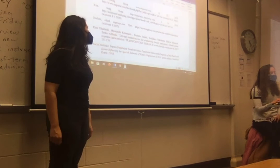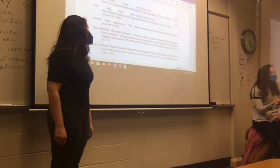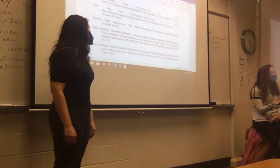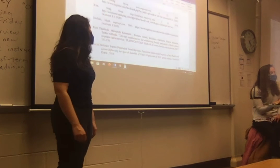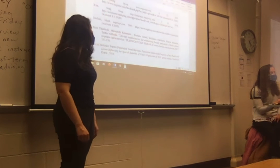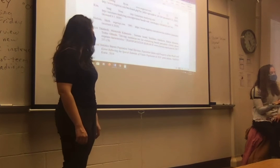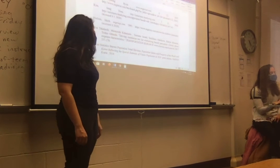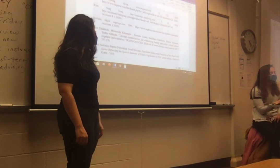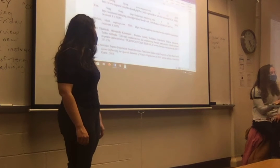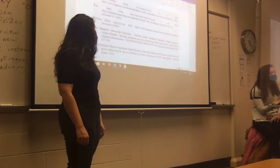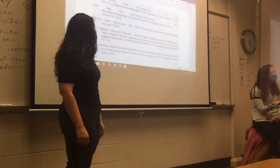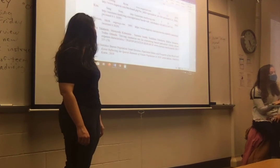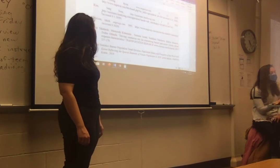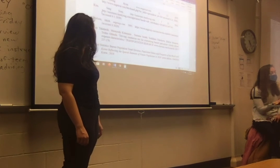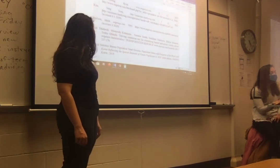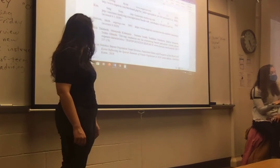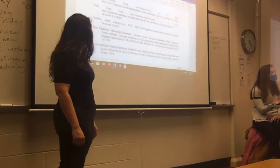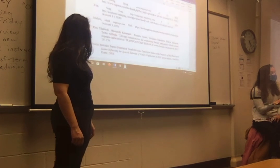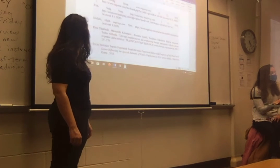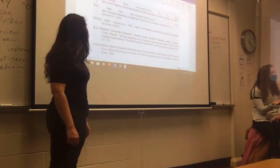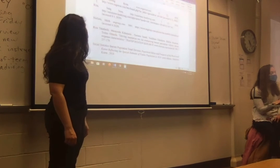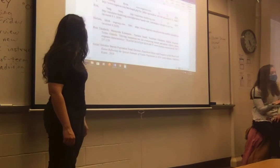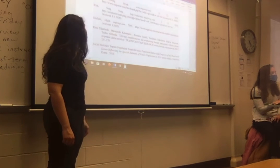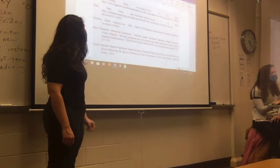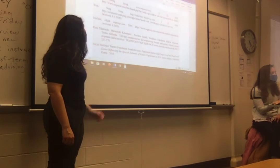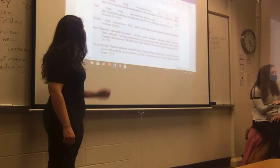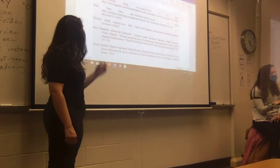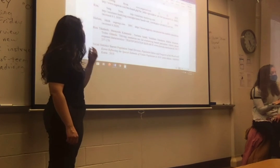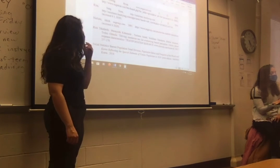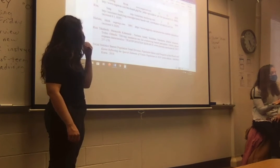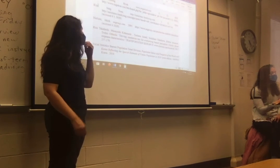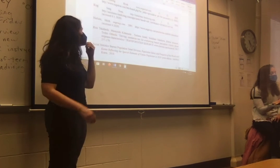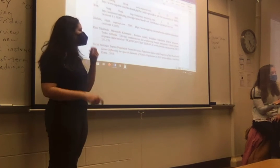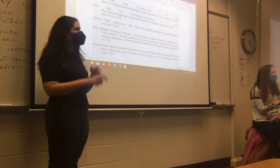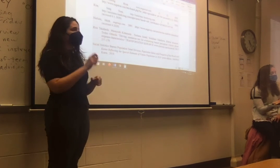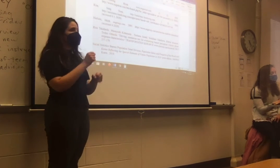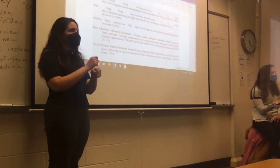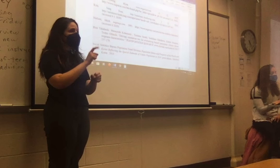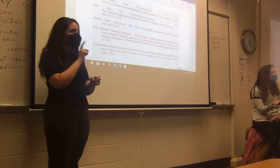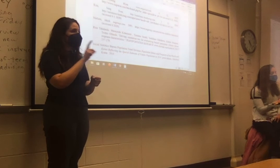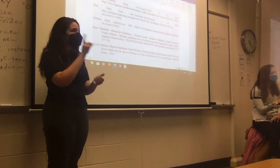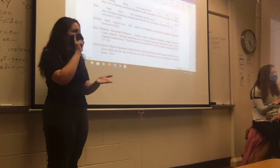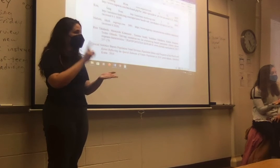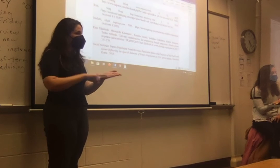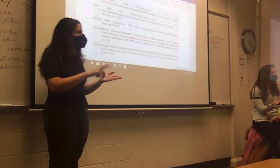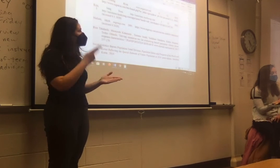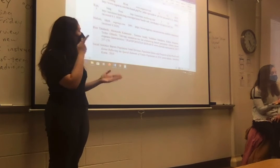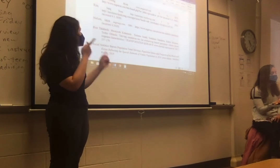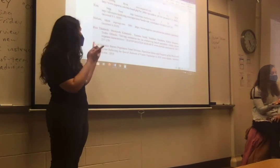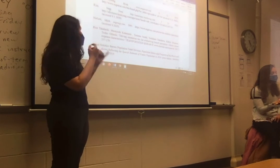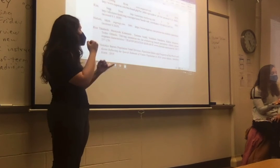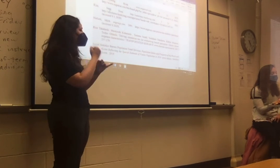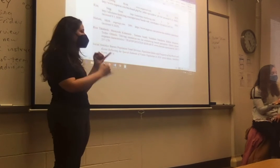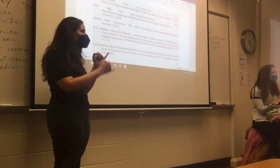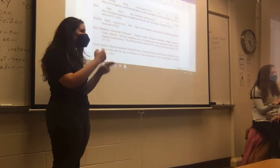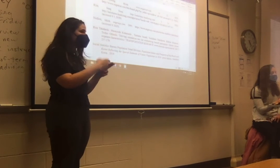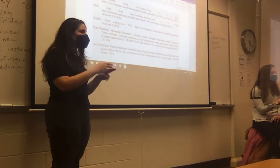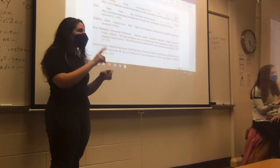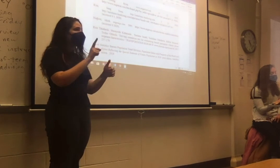One thing I will say, you just want to check it, right? You can see the writer has author's last name, first name, last name, first name, last name,